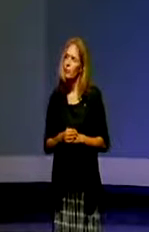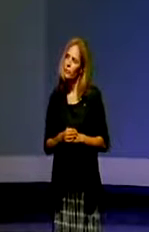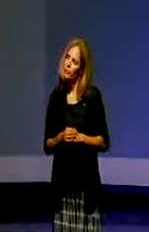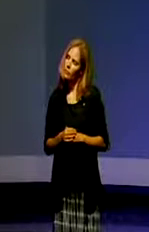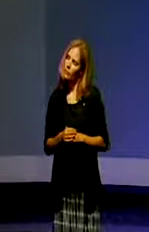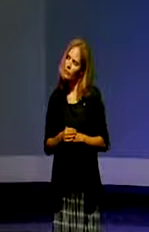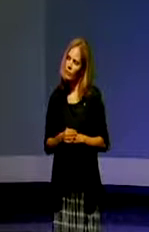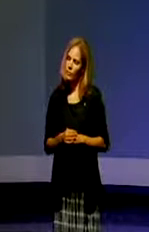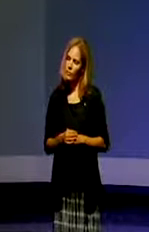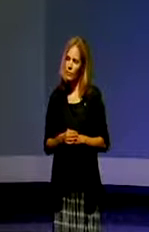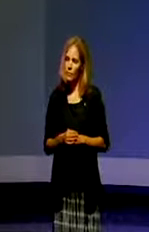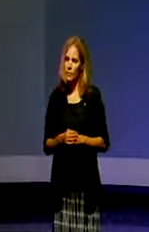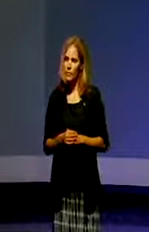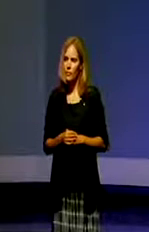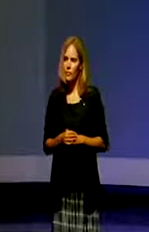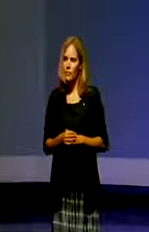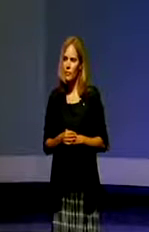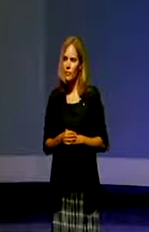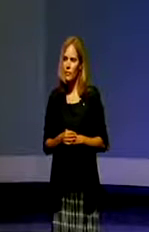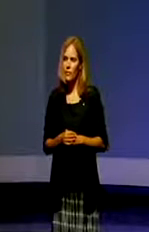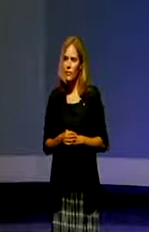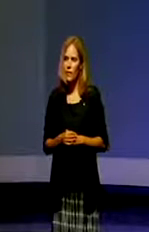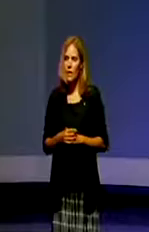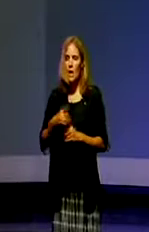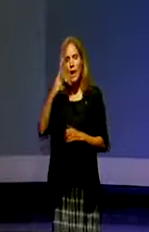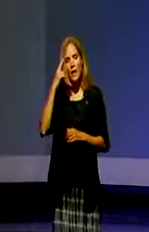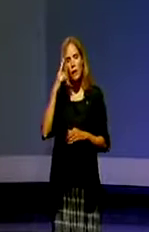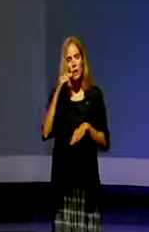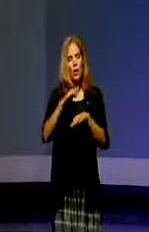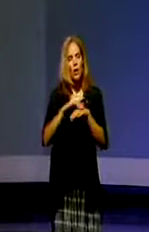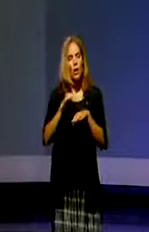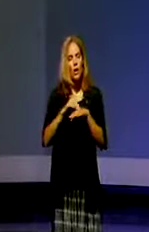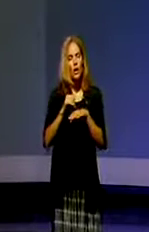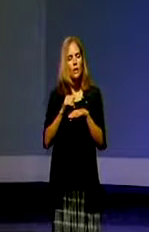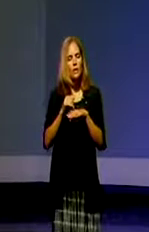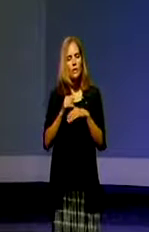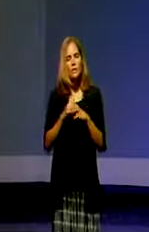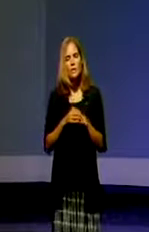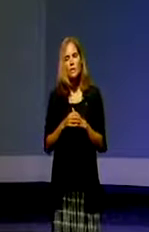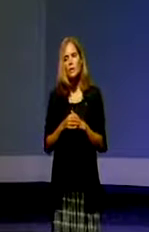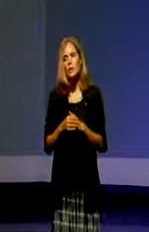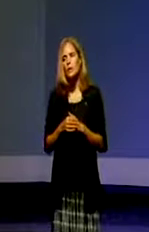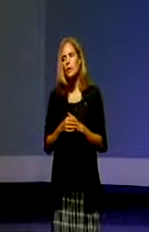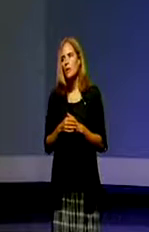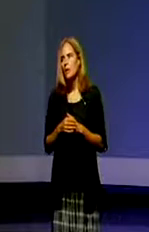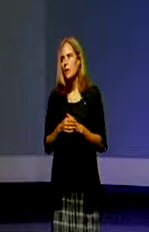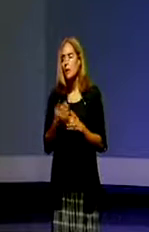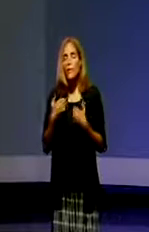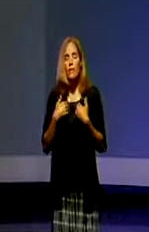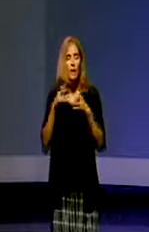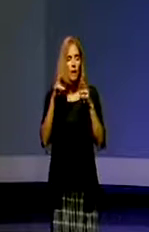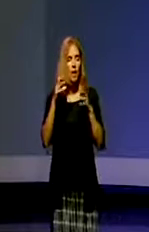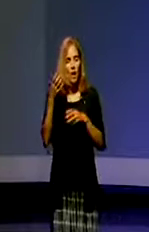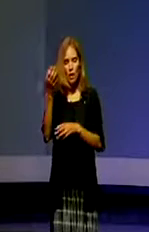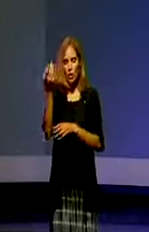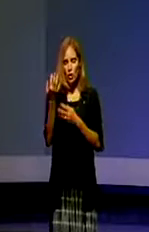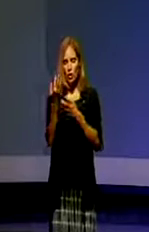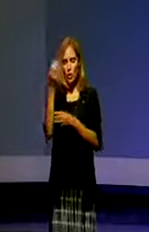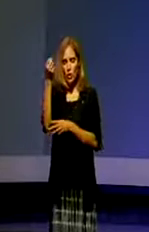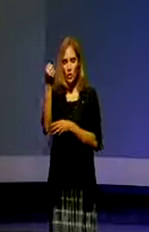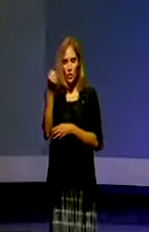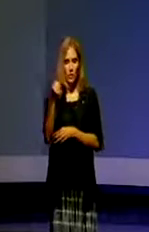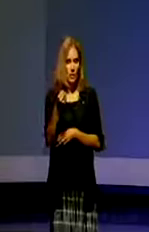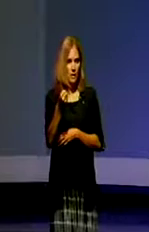are called to really take a look at our calling as those who have been handed the torch and are